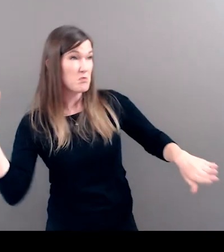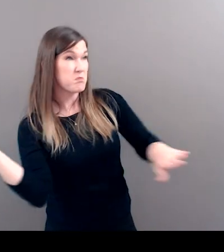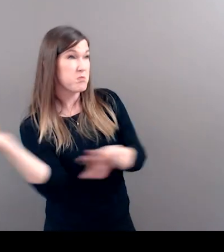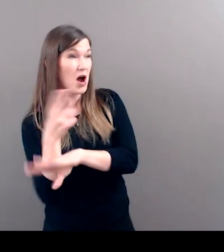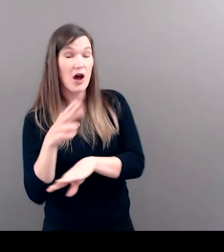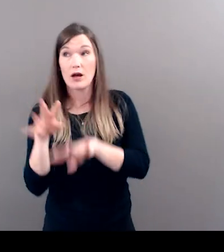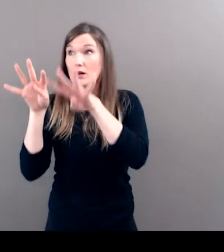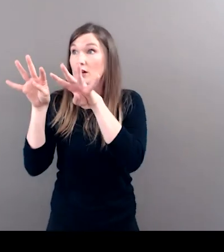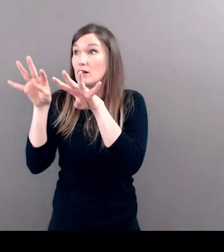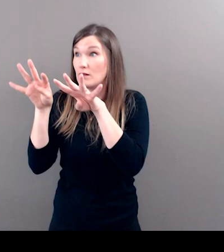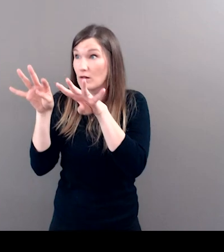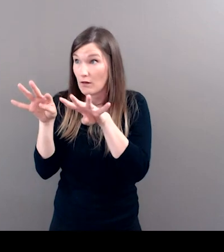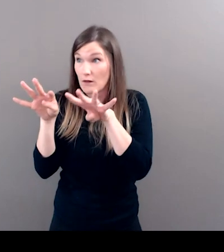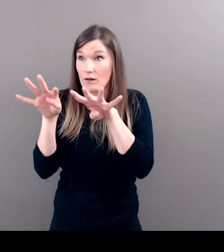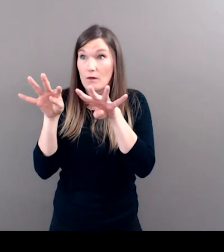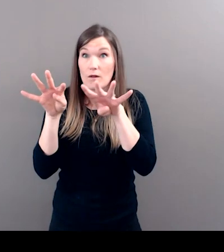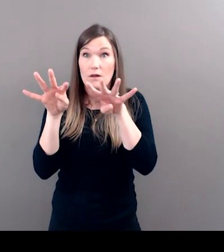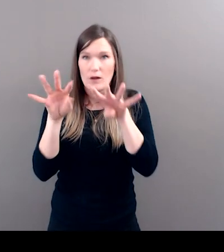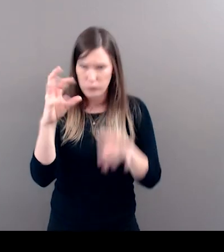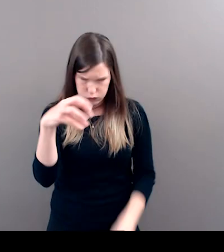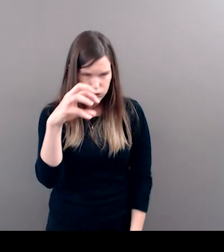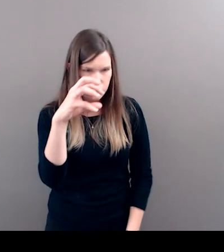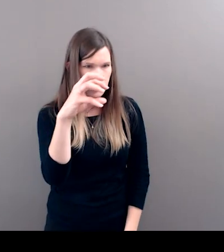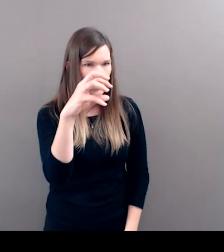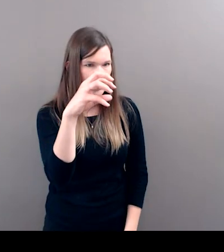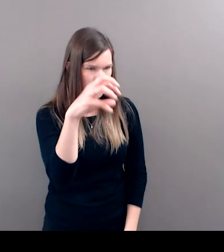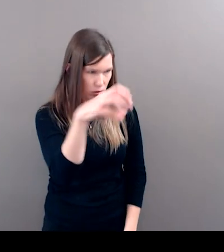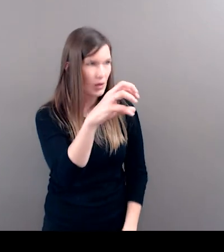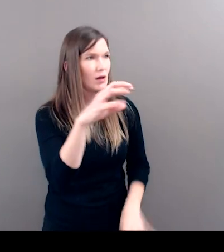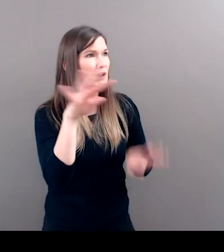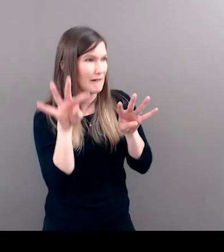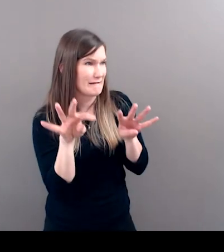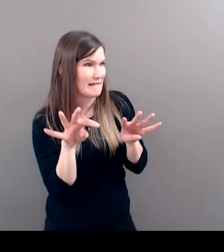He better not miss. Bam, bam.